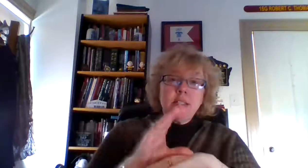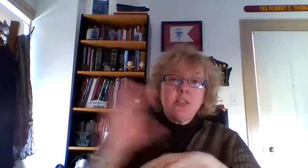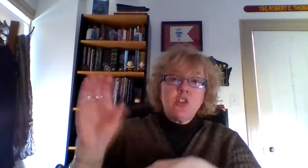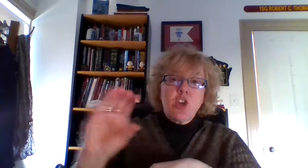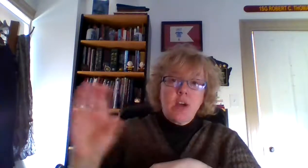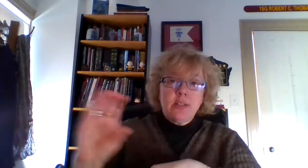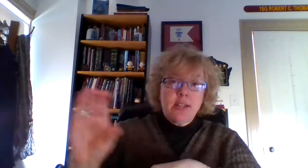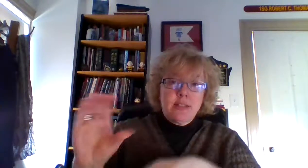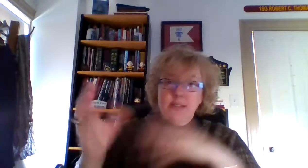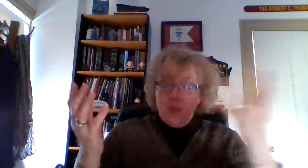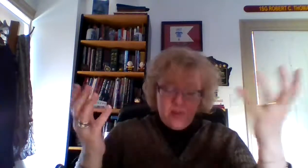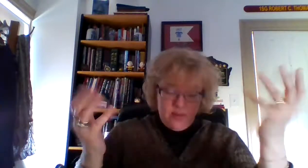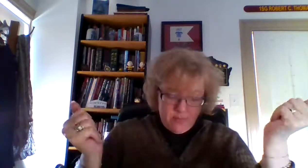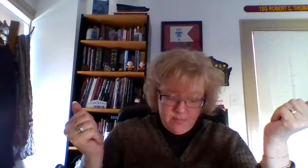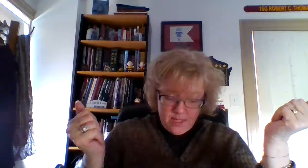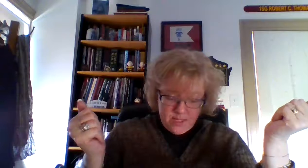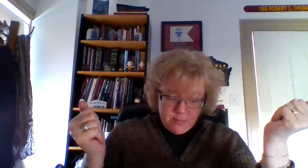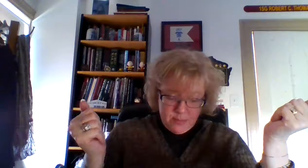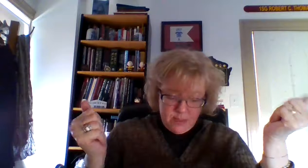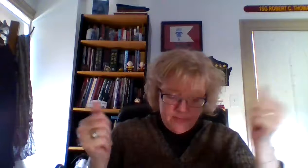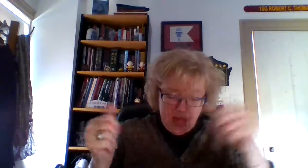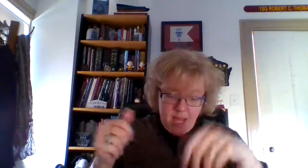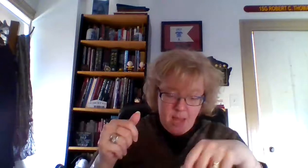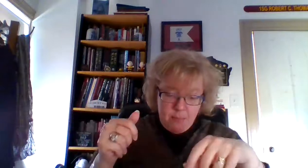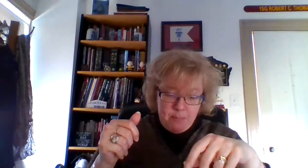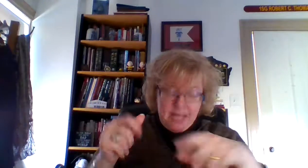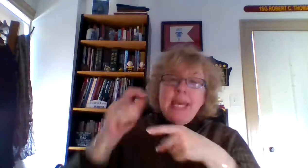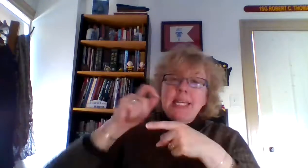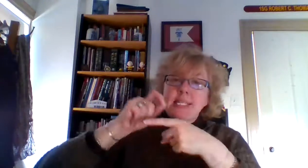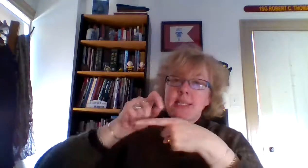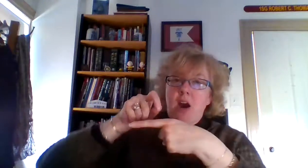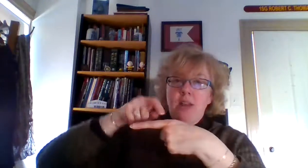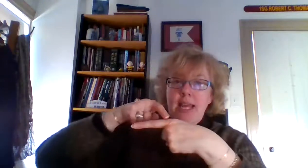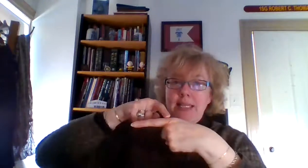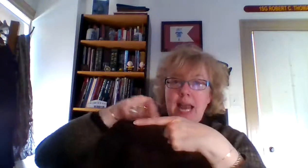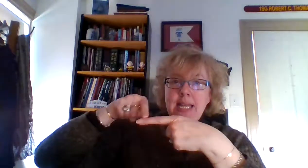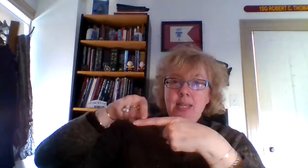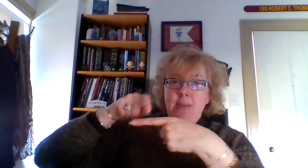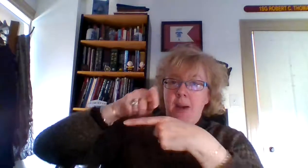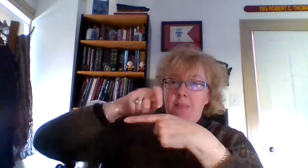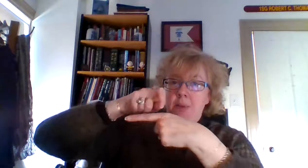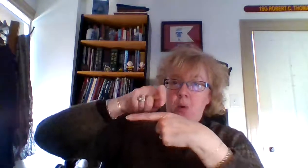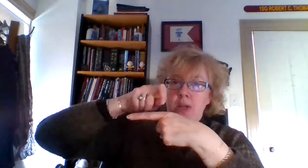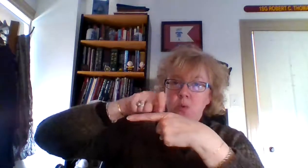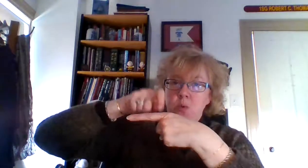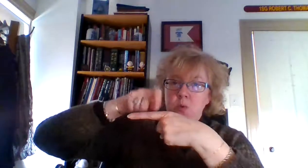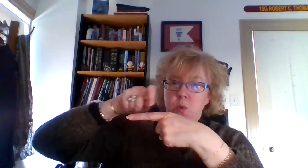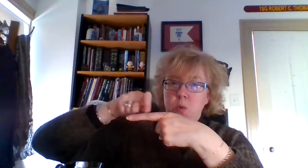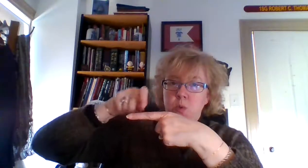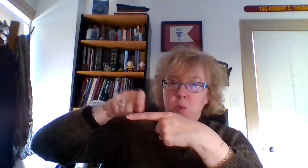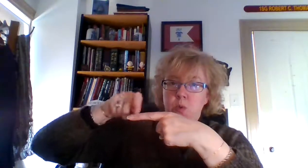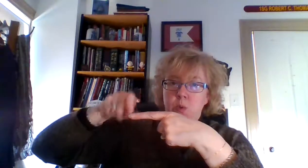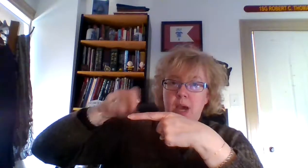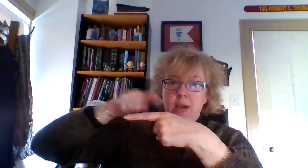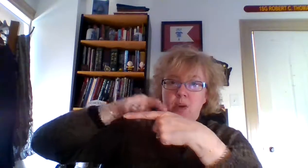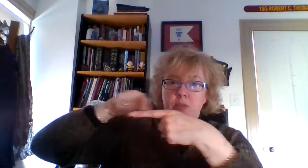Chocolate, both of them acceptable. Peas are like lining them up, going doot, doot, doot, doot, doot, on your